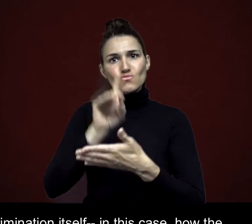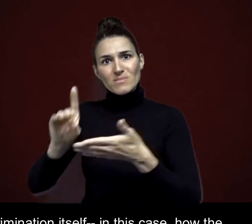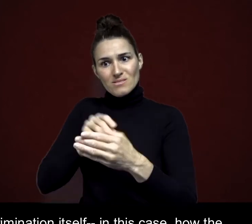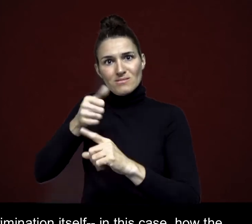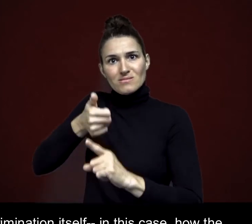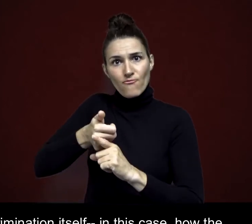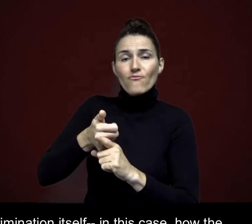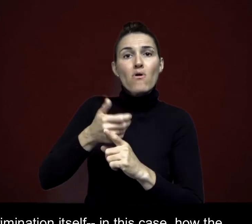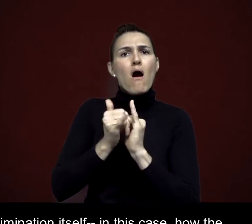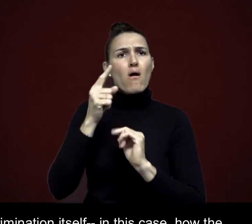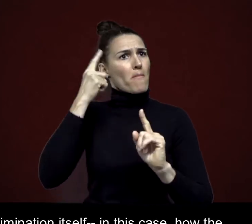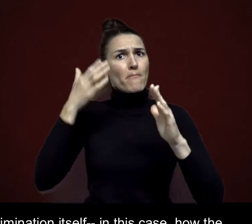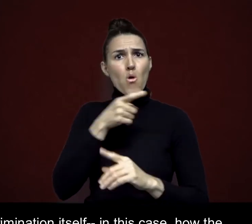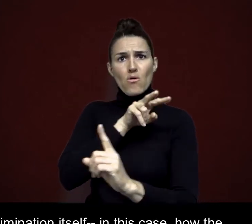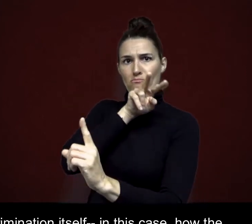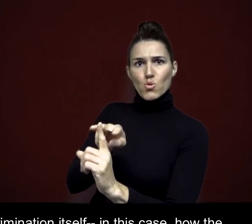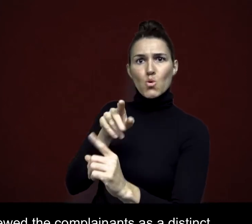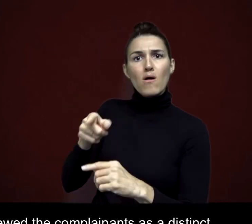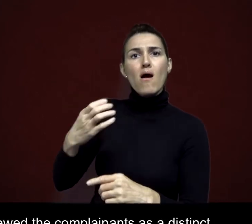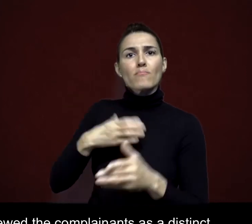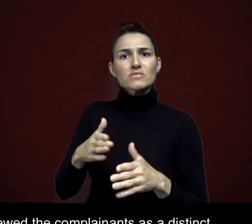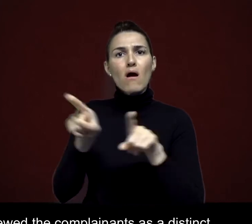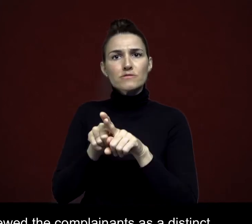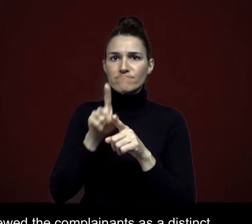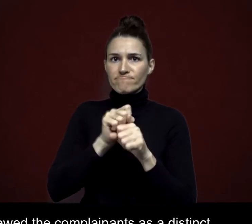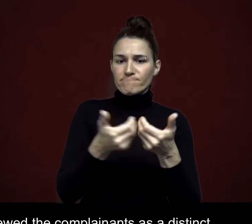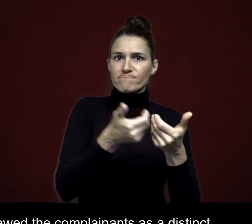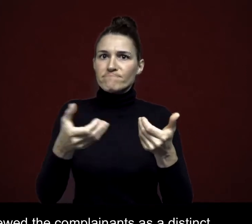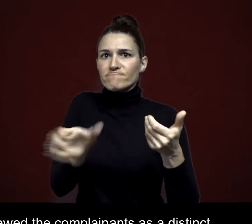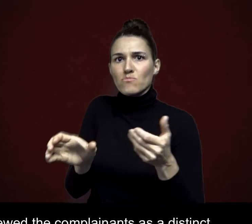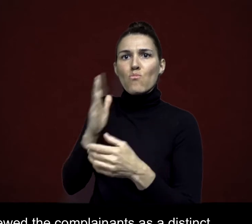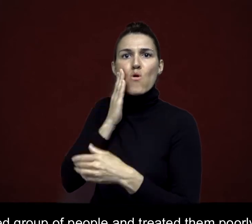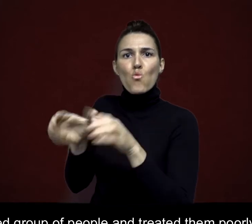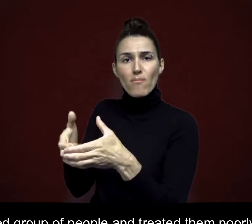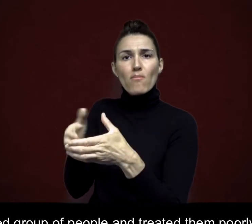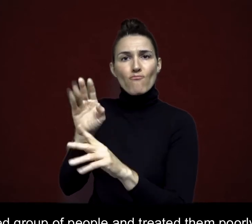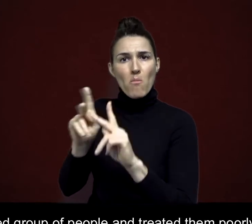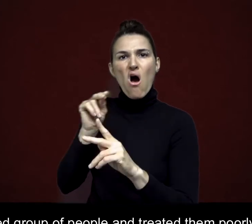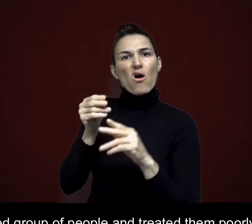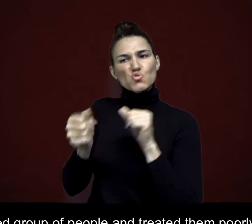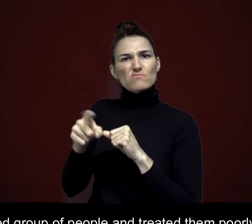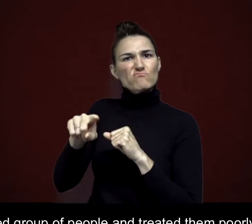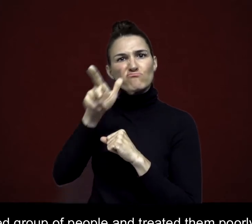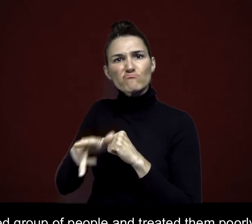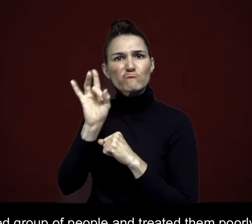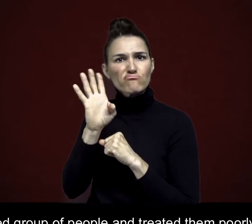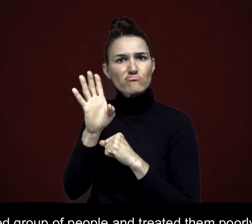discrimination itself. In this case, how the employer viewed the complainants as a distinct and racialized group of people and treated them